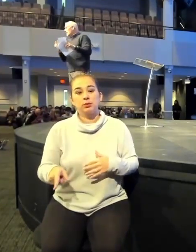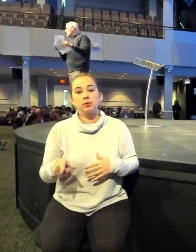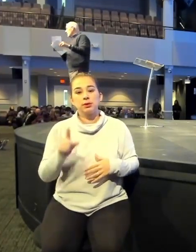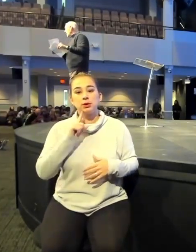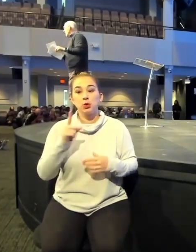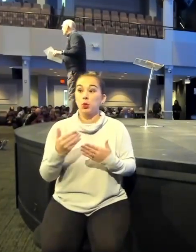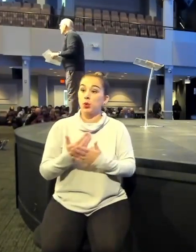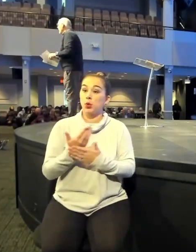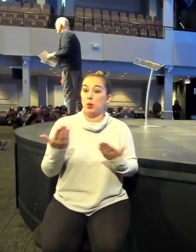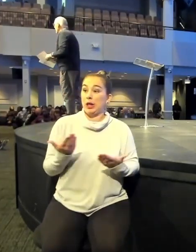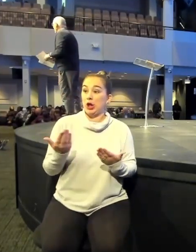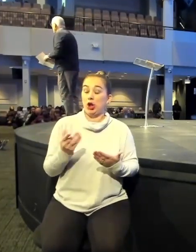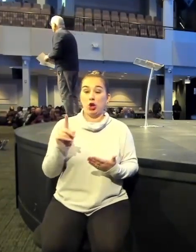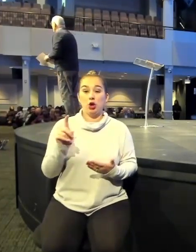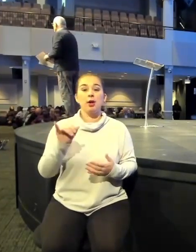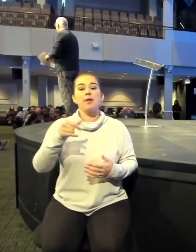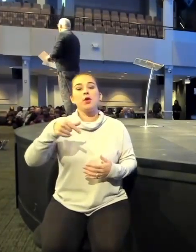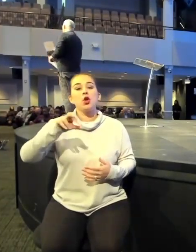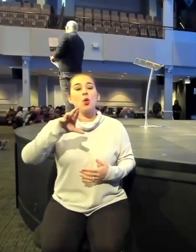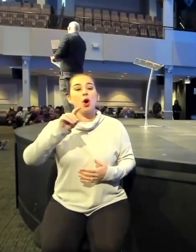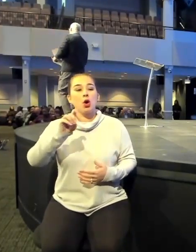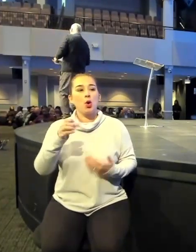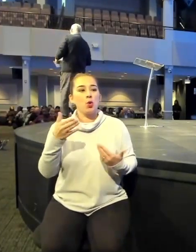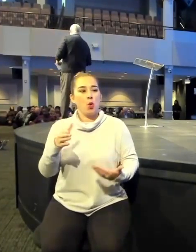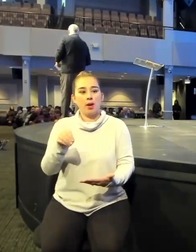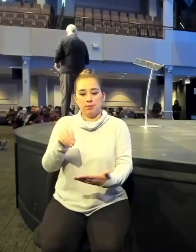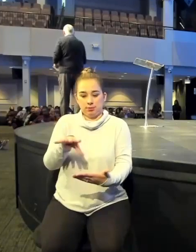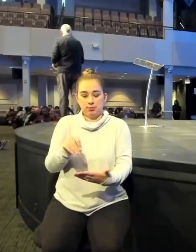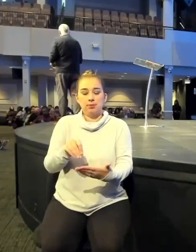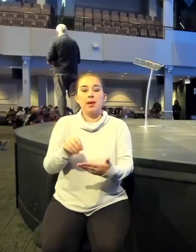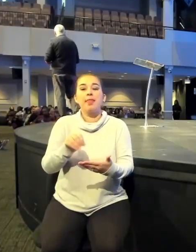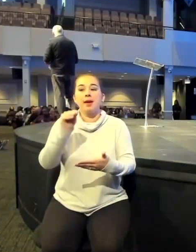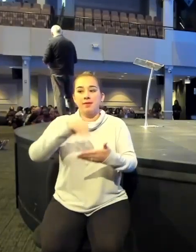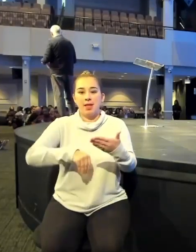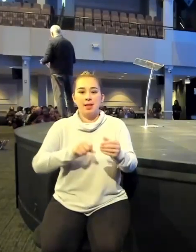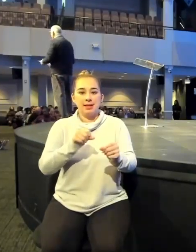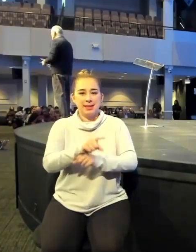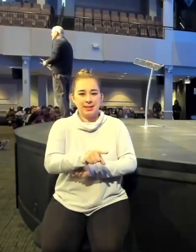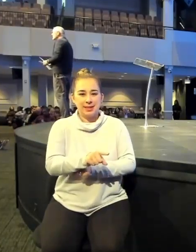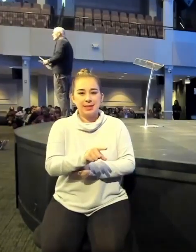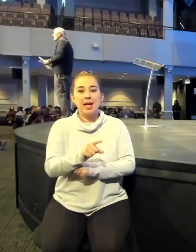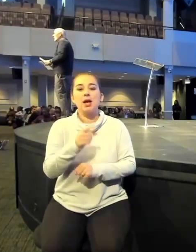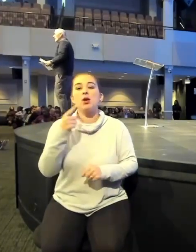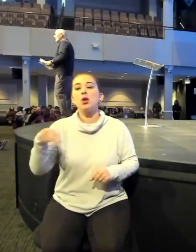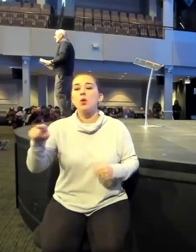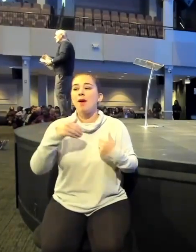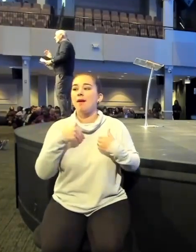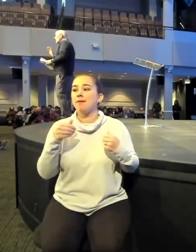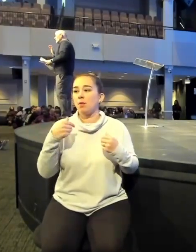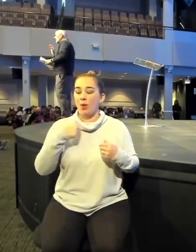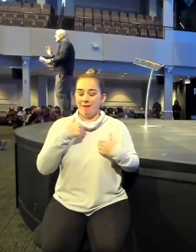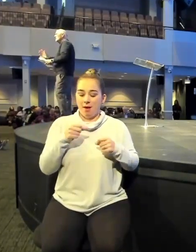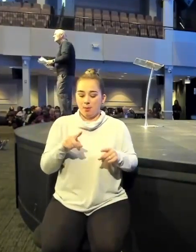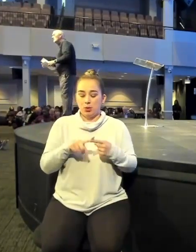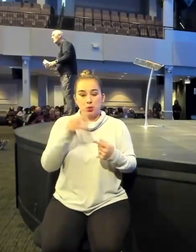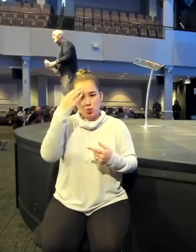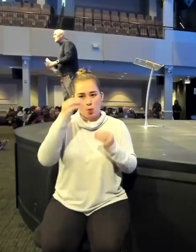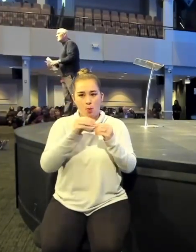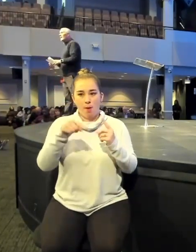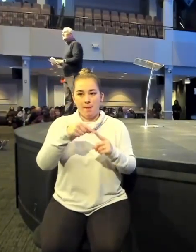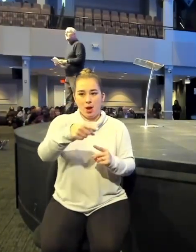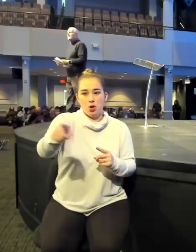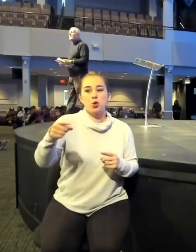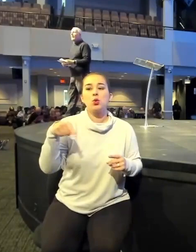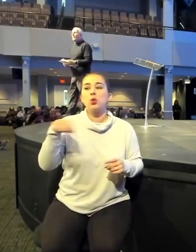here. It's a QR code right there. Grab your phone, scan that QR code, and then hit send so we have the opportunity of getting to know you and make you connected to or